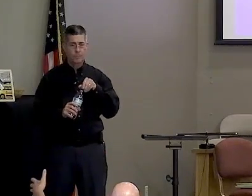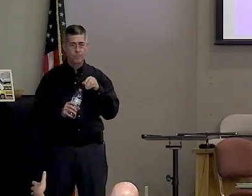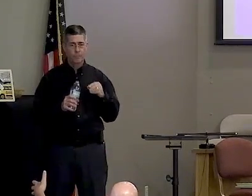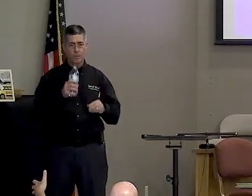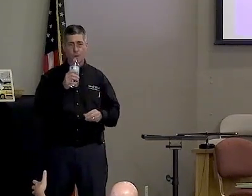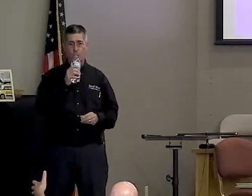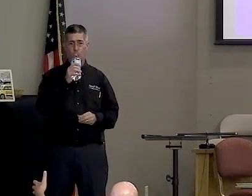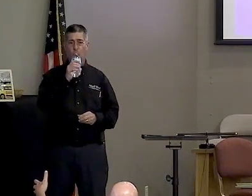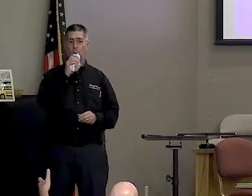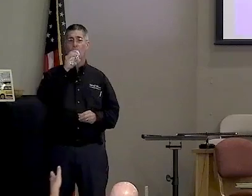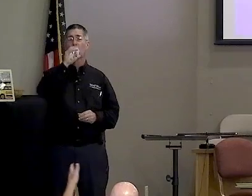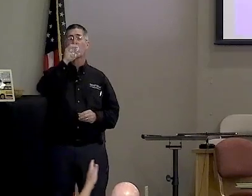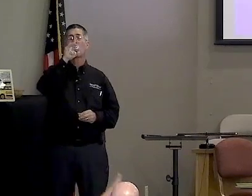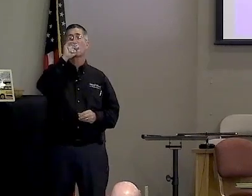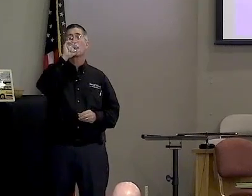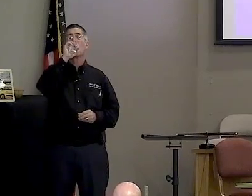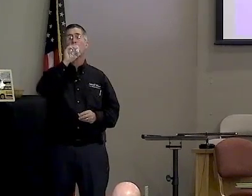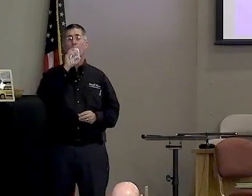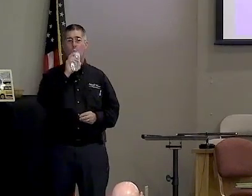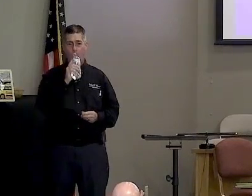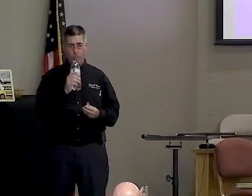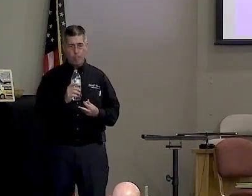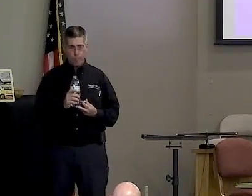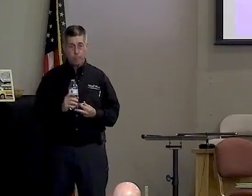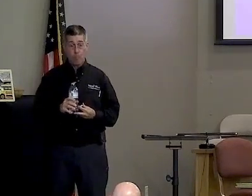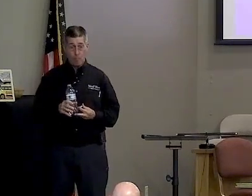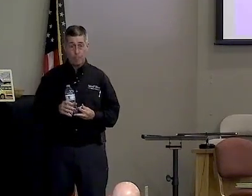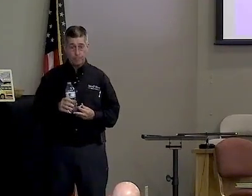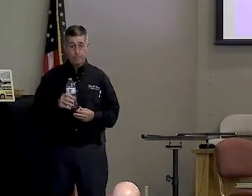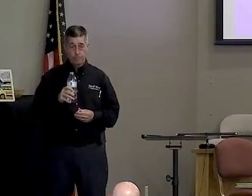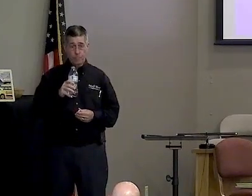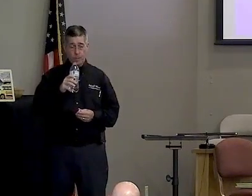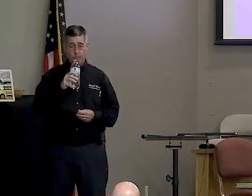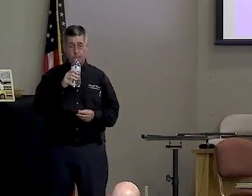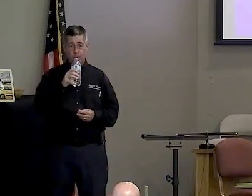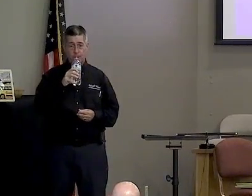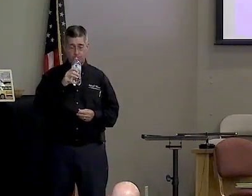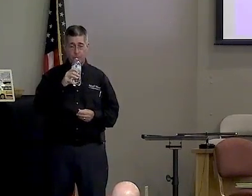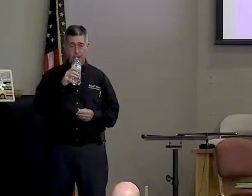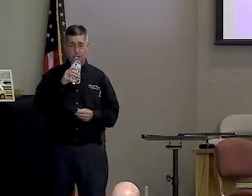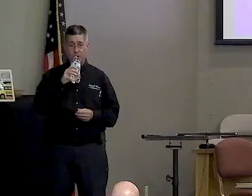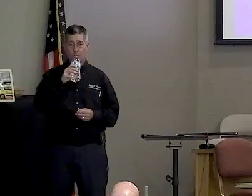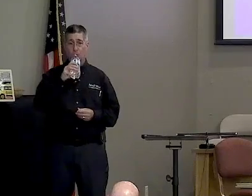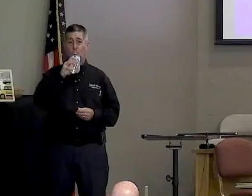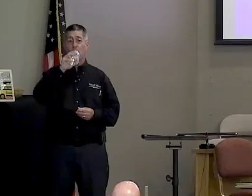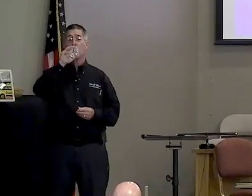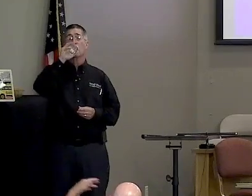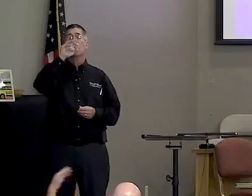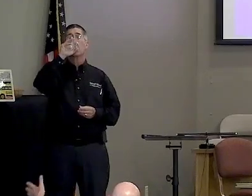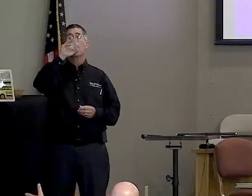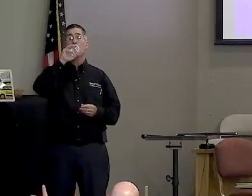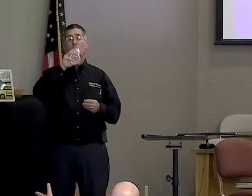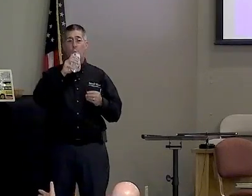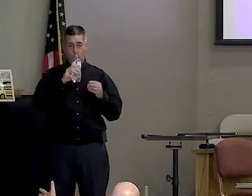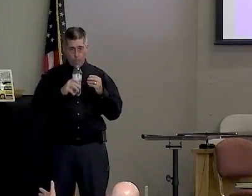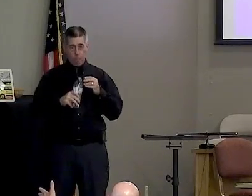culture. They frown upon the deaf people with cochlear implants. They feel that they're not.